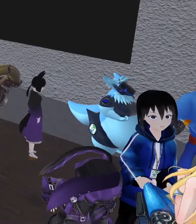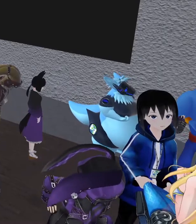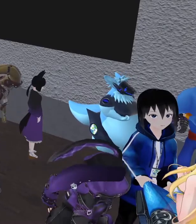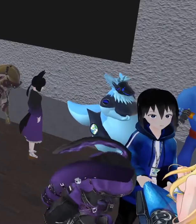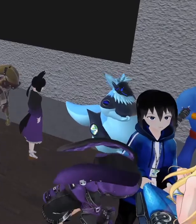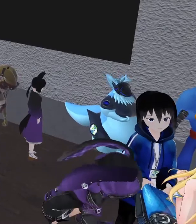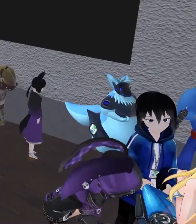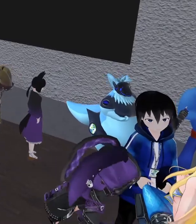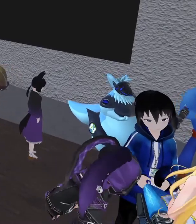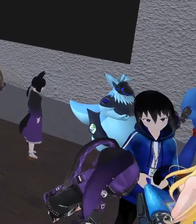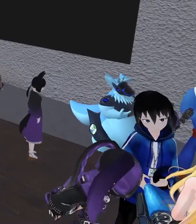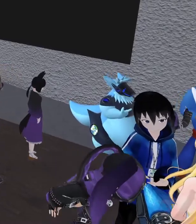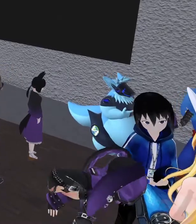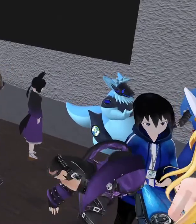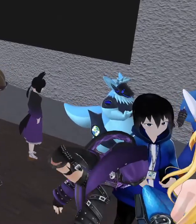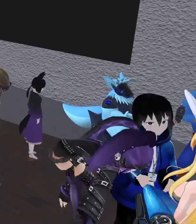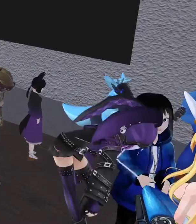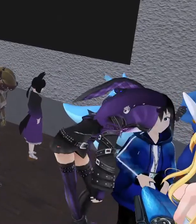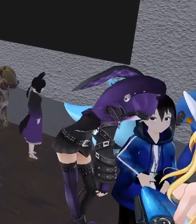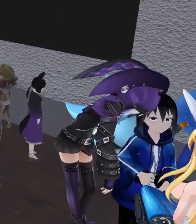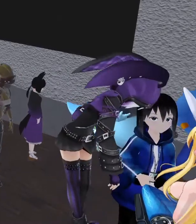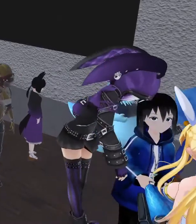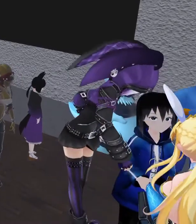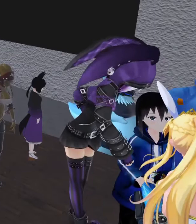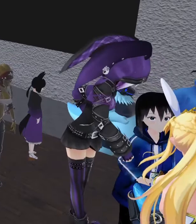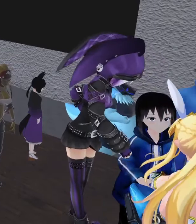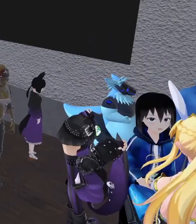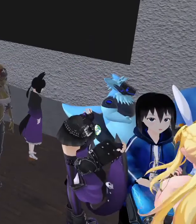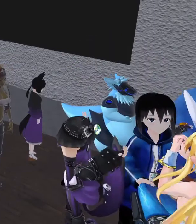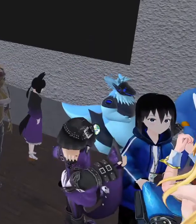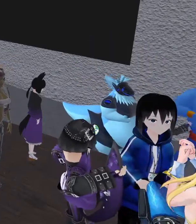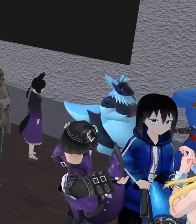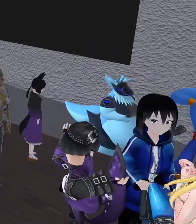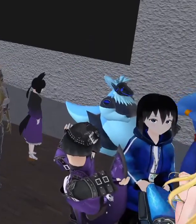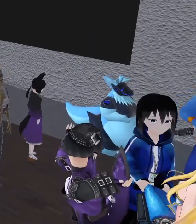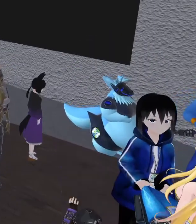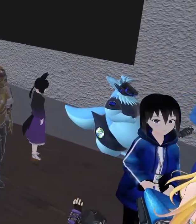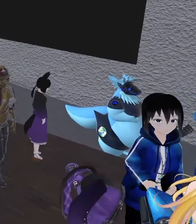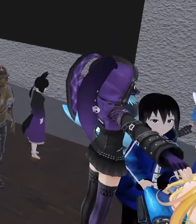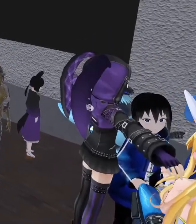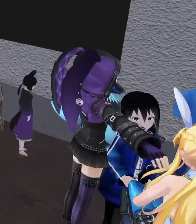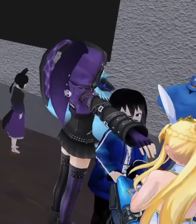were, instead. Because since we have like the avatars, you like chisel the food as it were, not like cook the